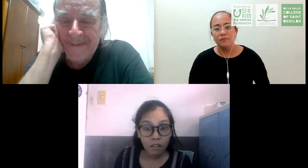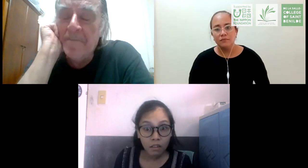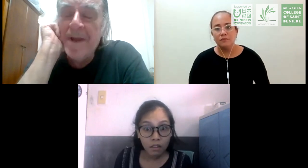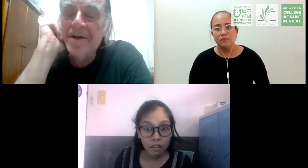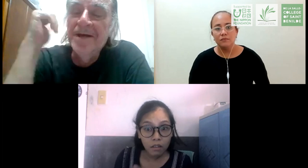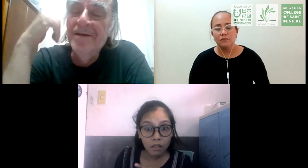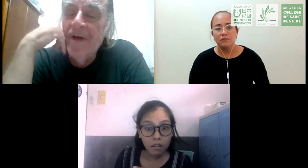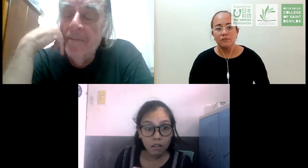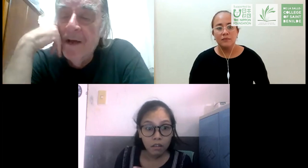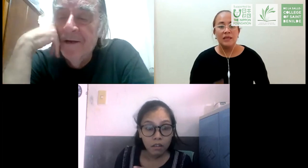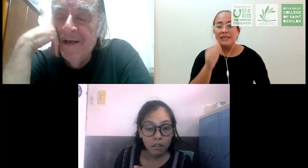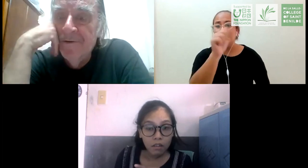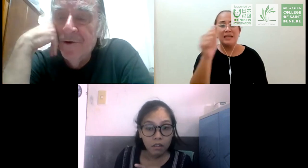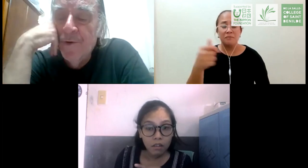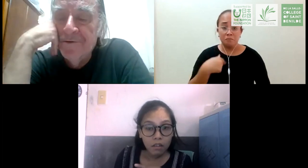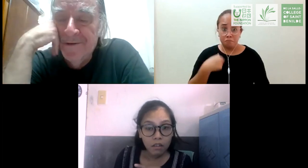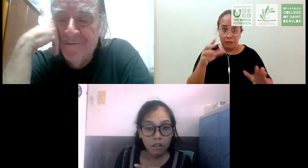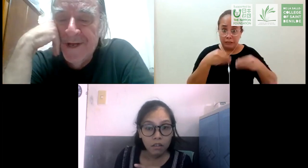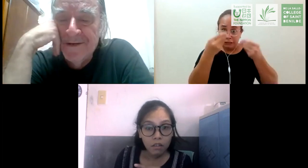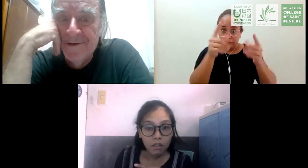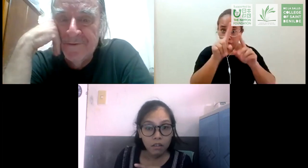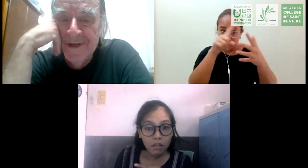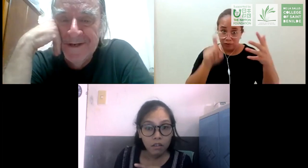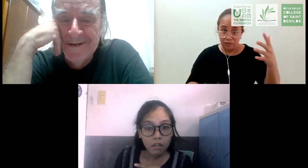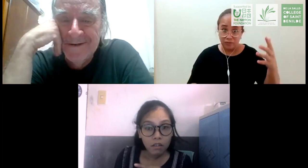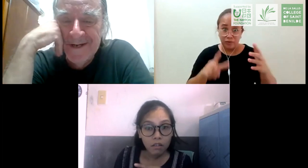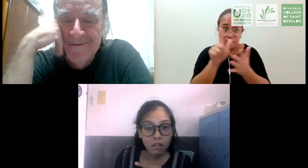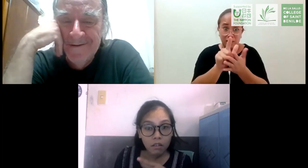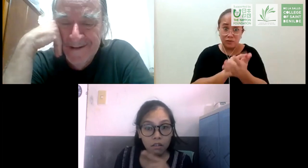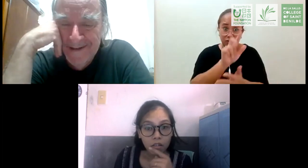I'm not going to give you the questions for lesson 3 and lesson 7.